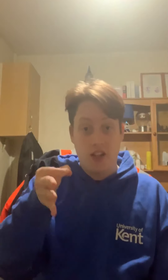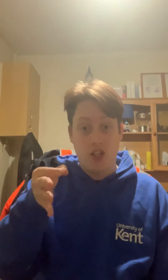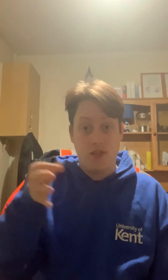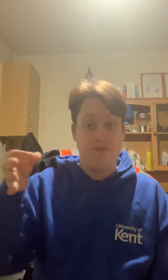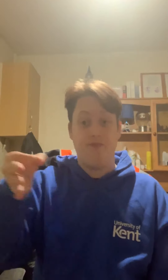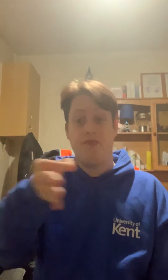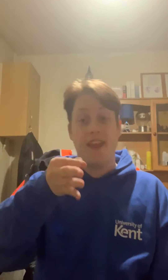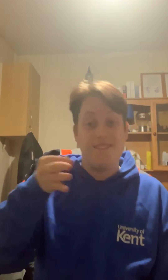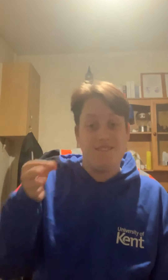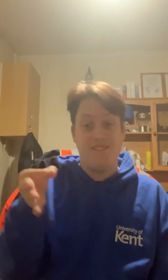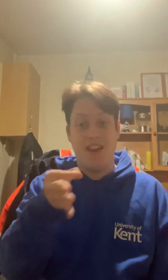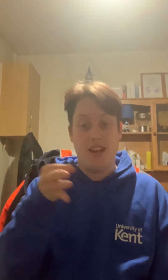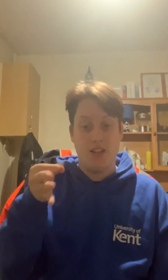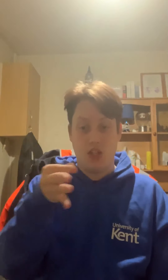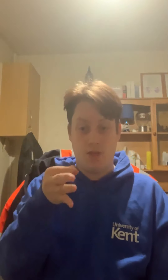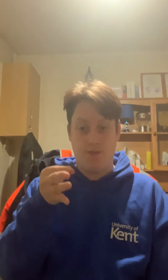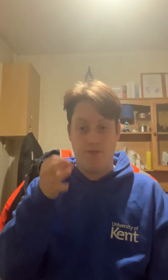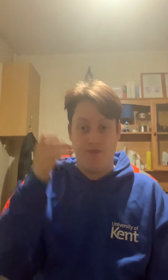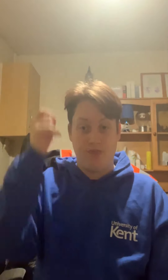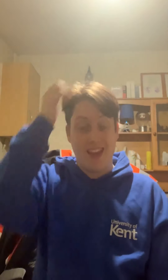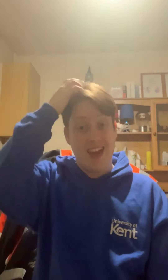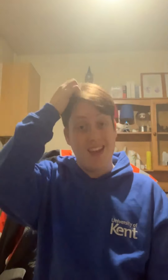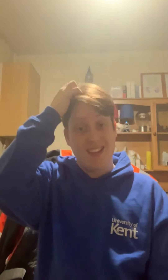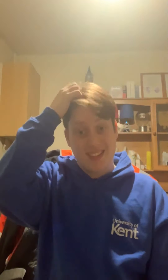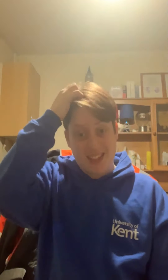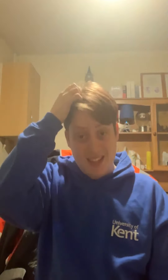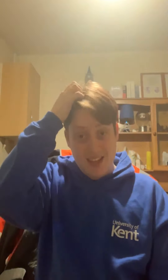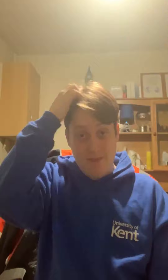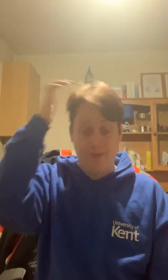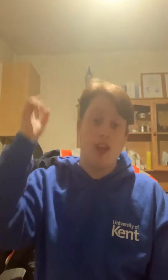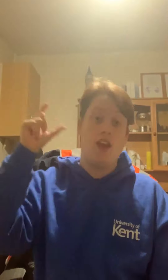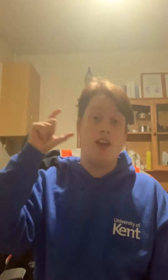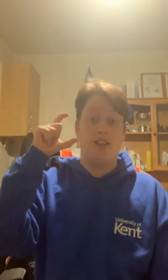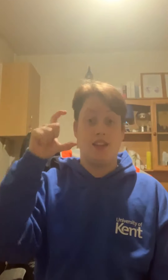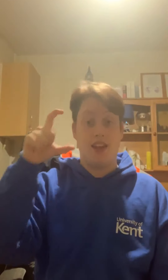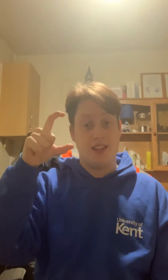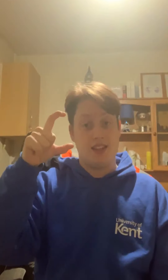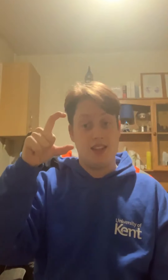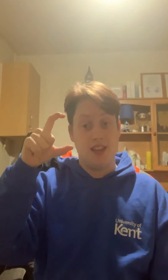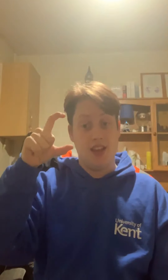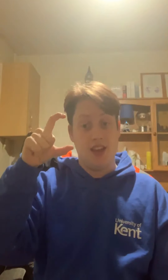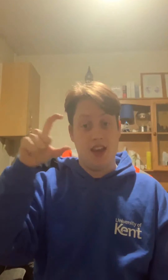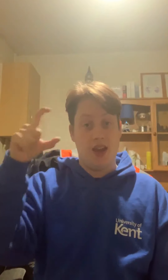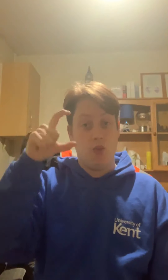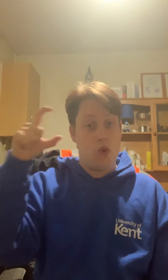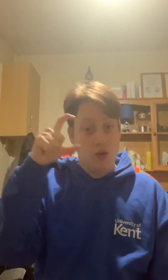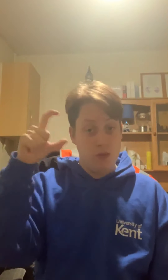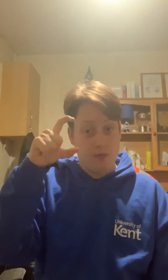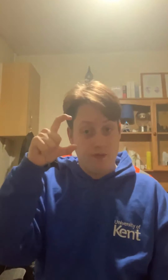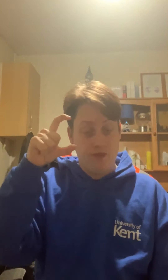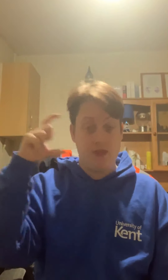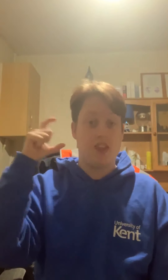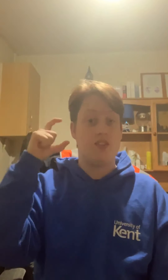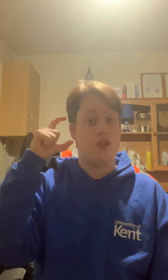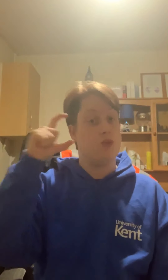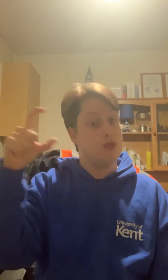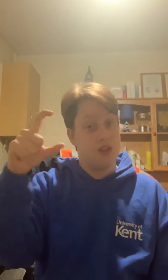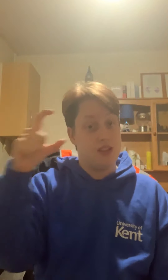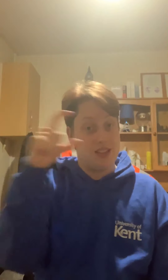village. Village. City is the letter C and wiggle. So